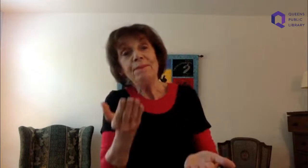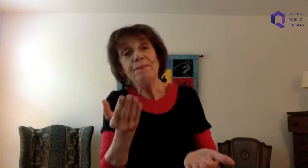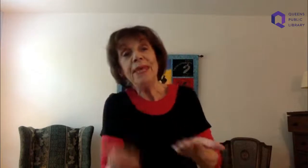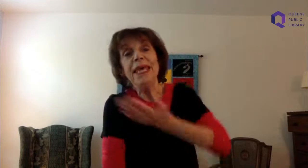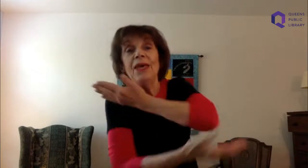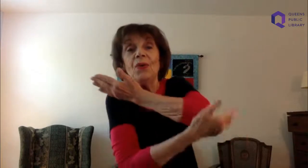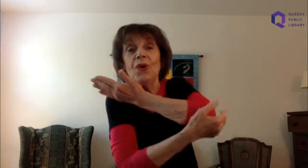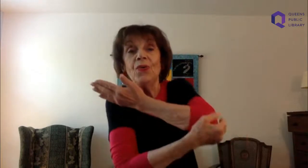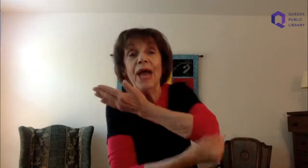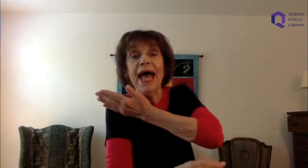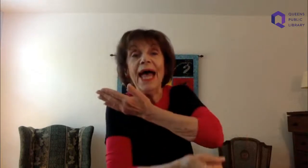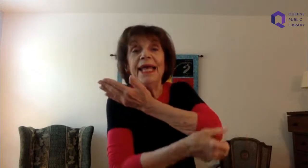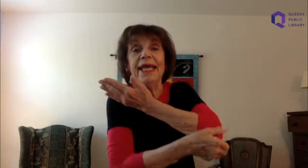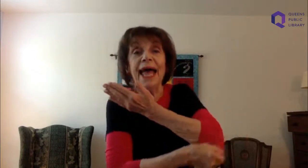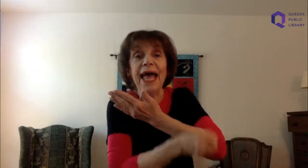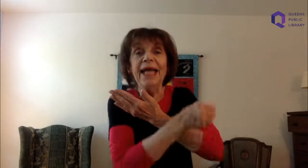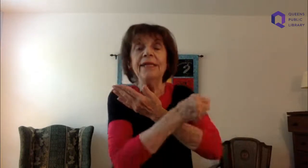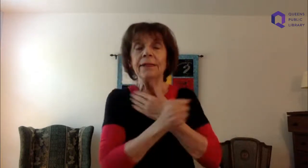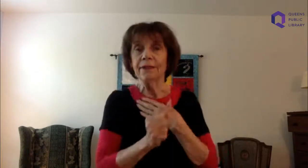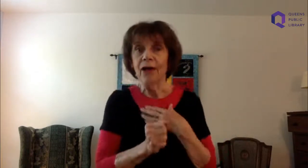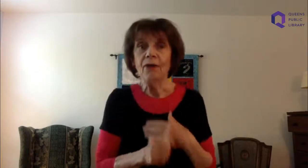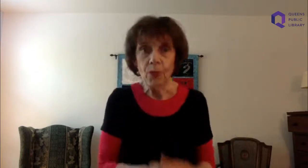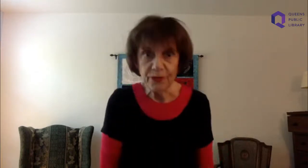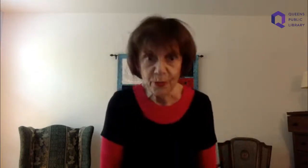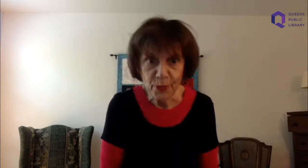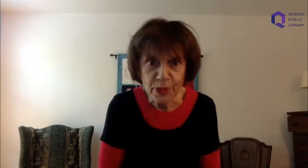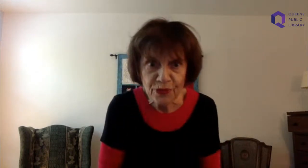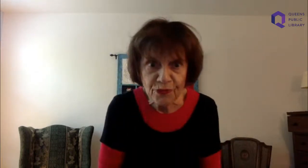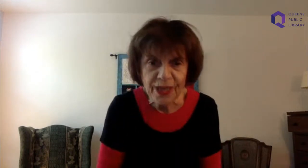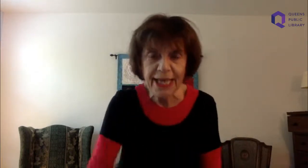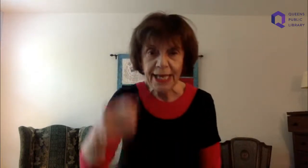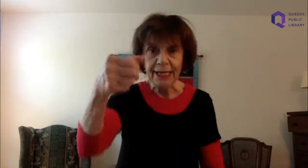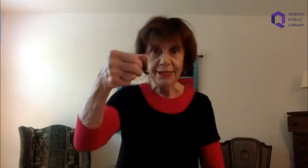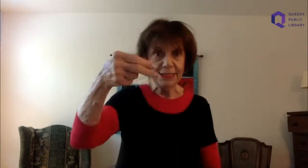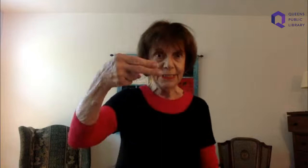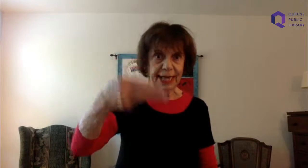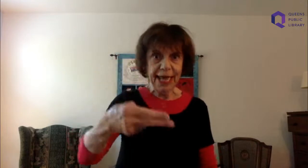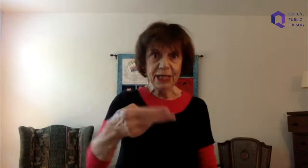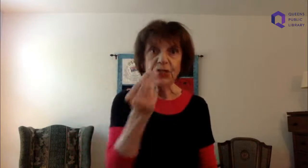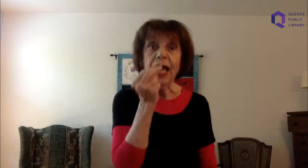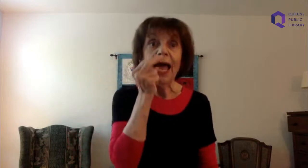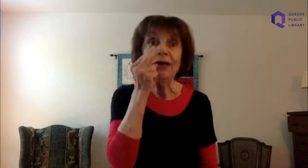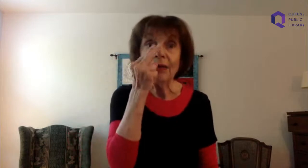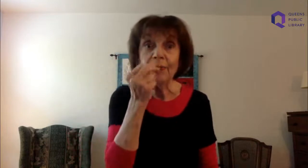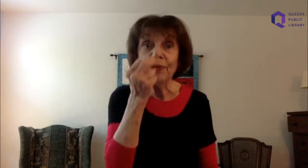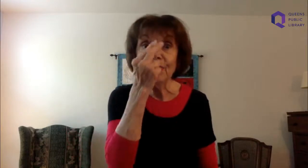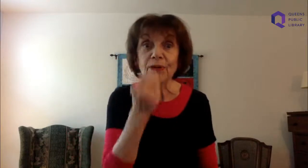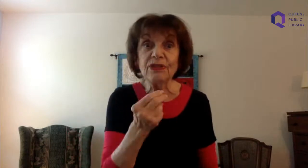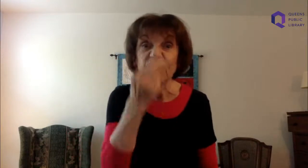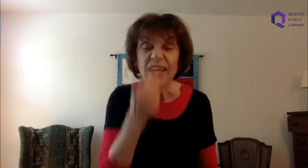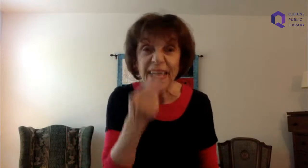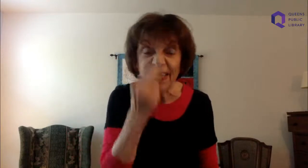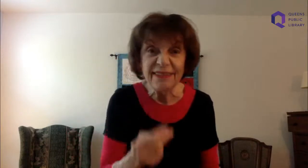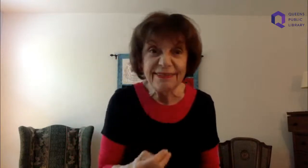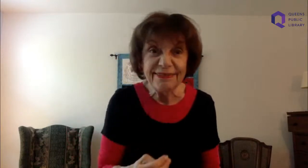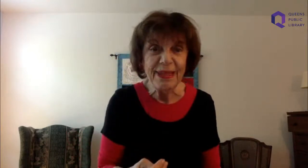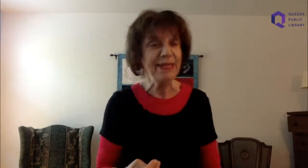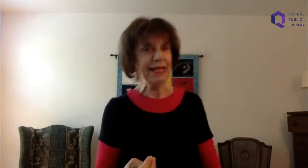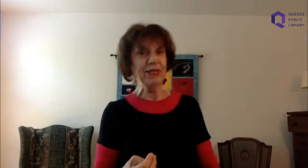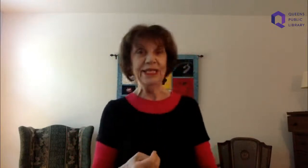Maybe we're ragged and we use for funny. This is an H, and you have to know it's funny.